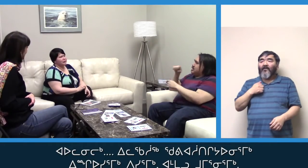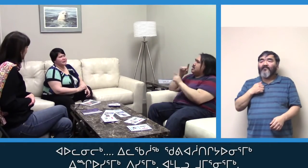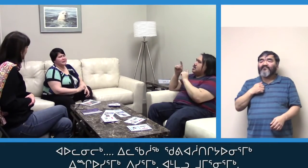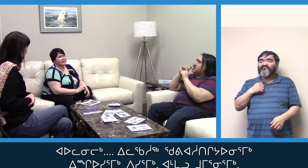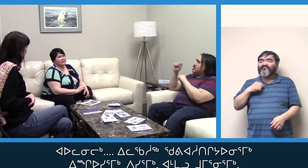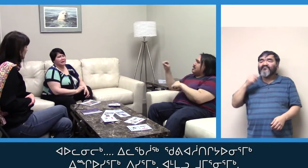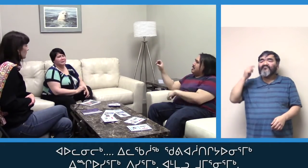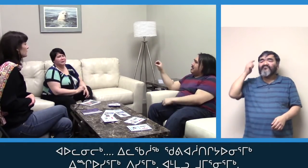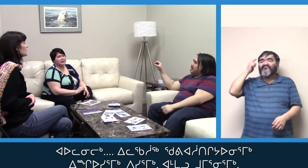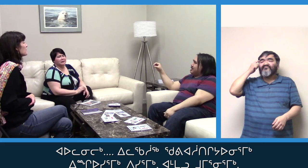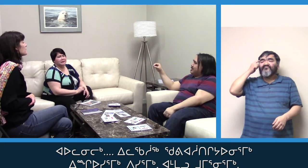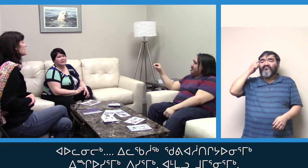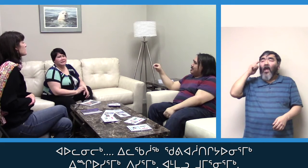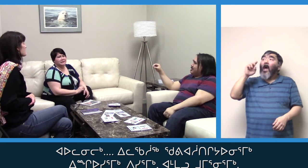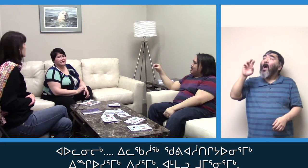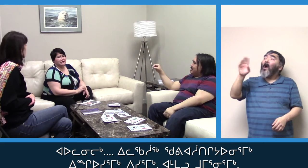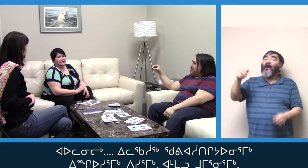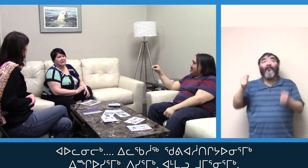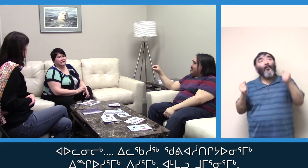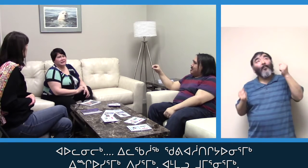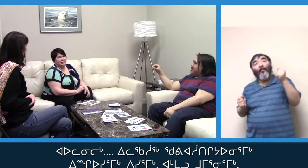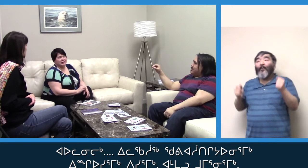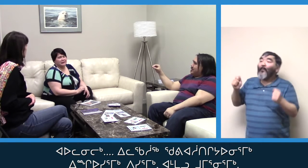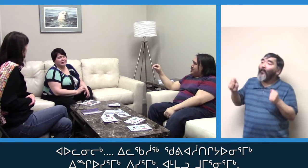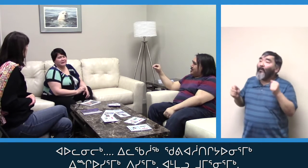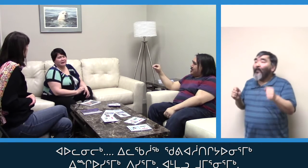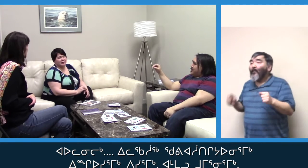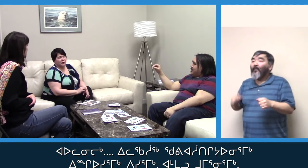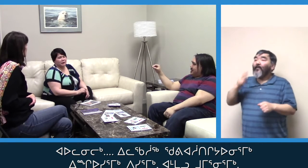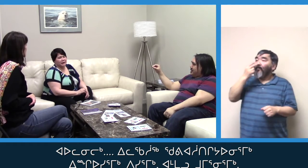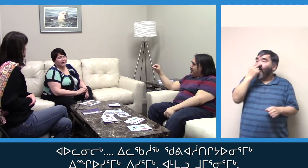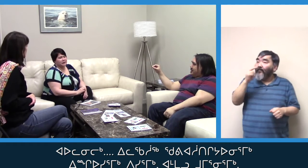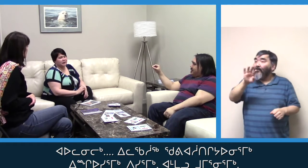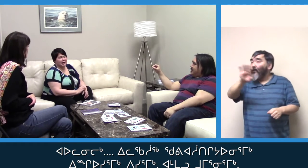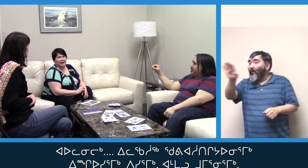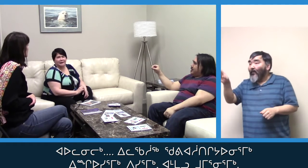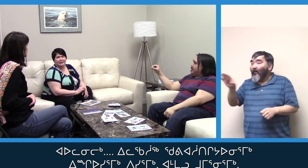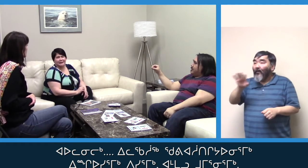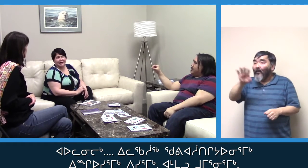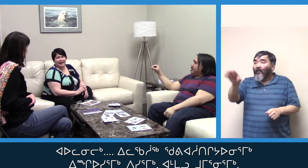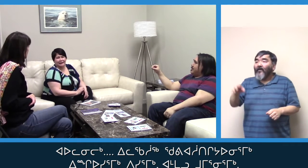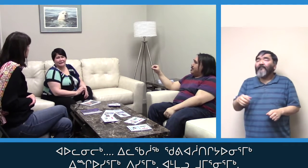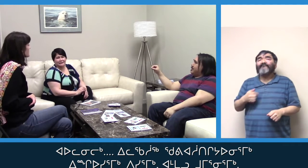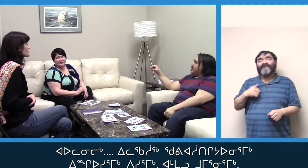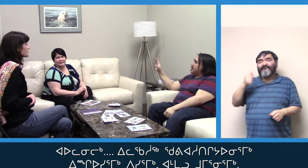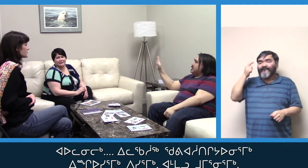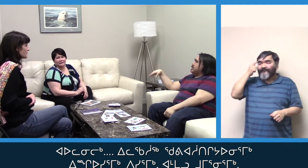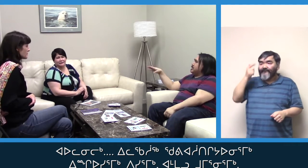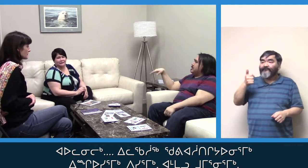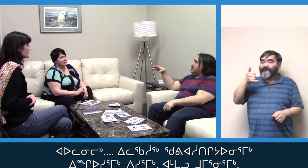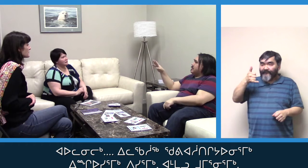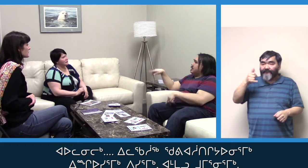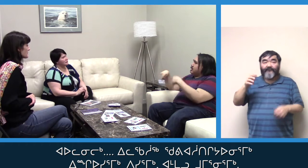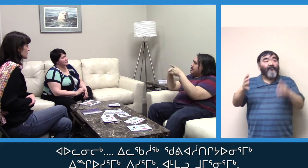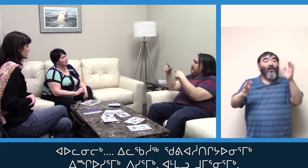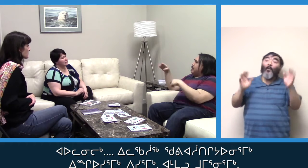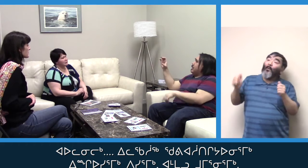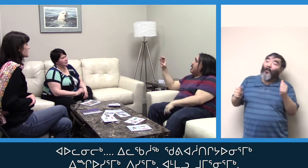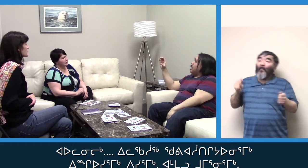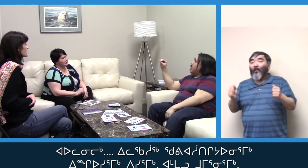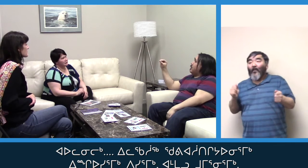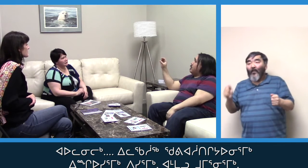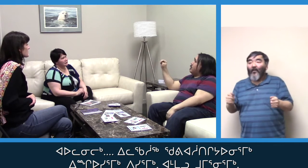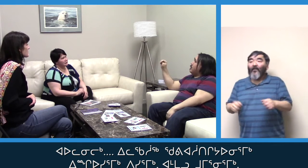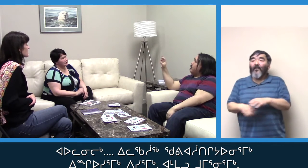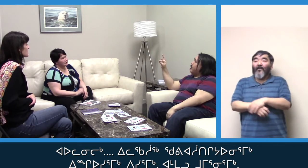It's a process, it comes with us, like a ceremony, a chant, a dance. Mhm.